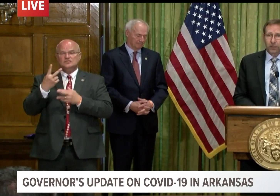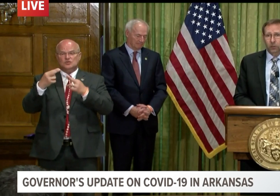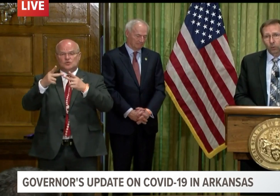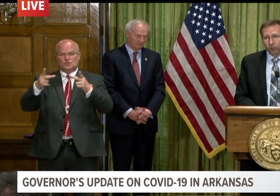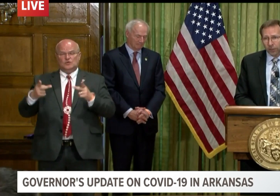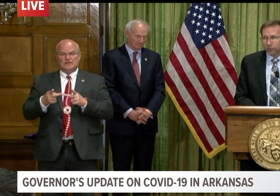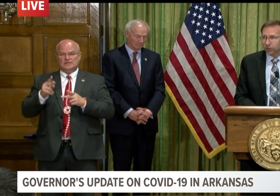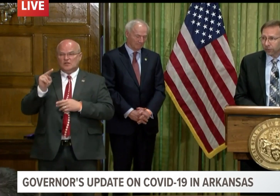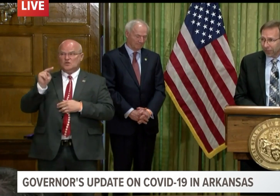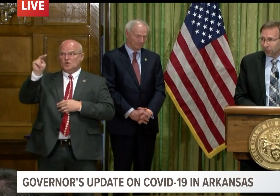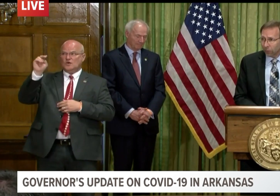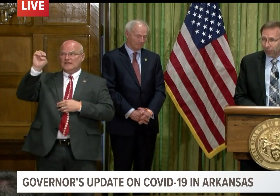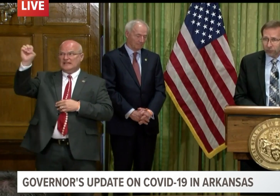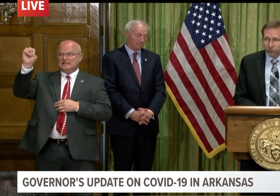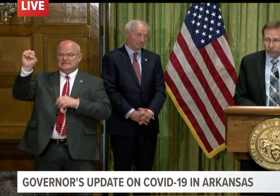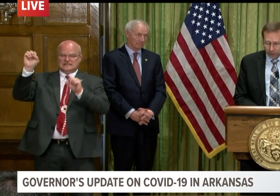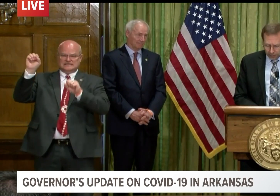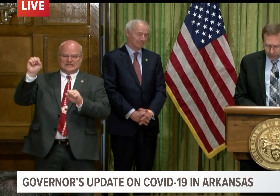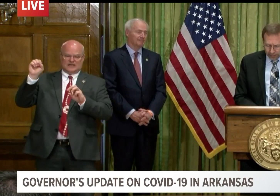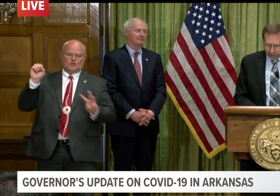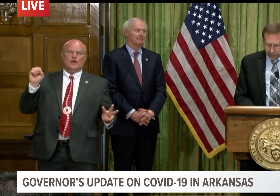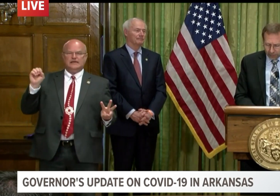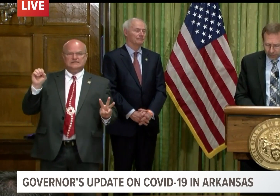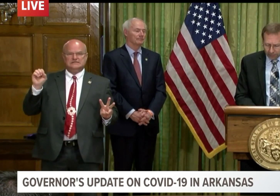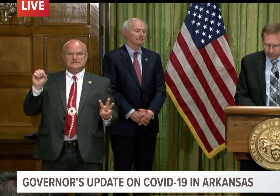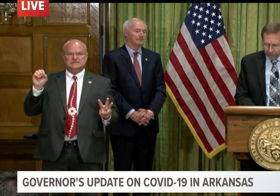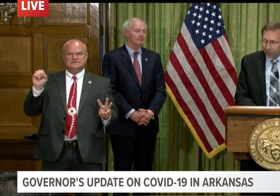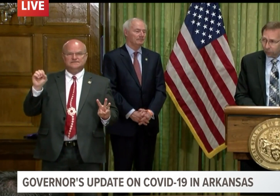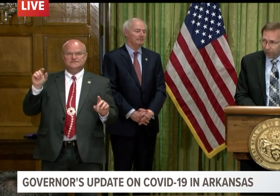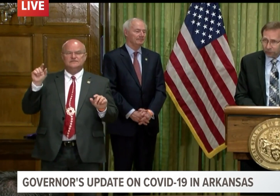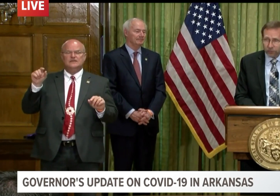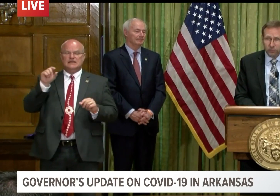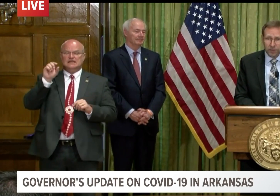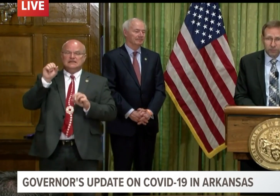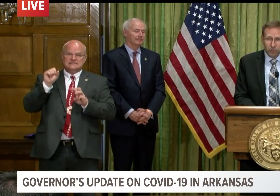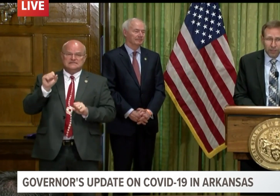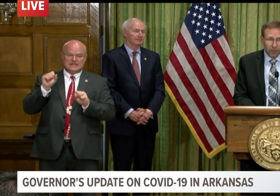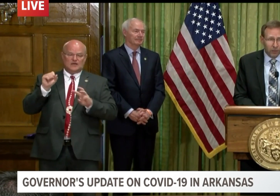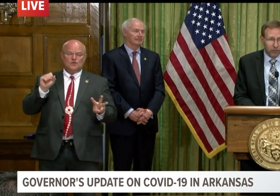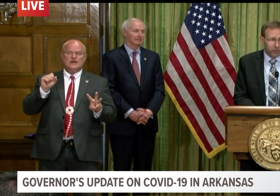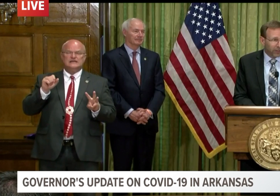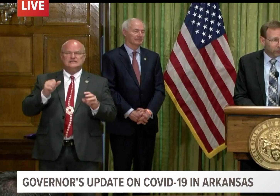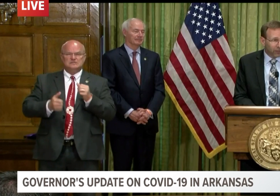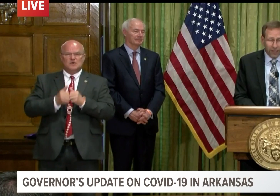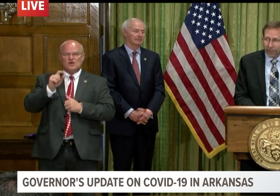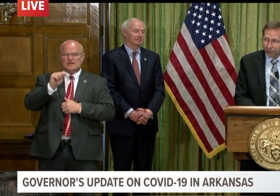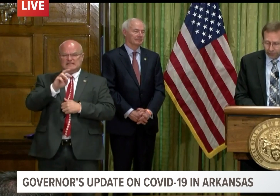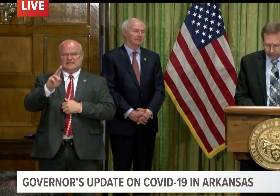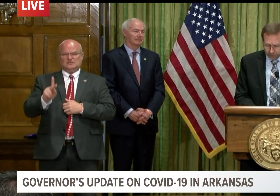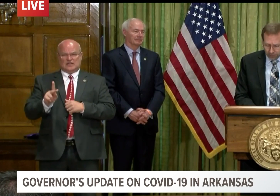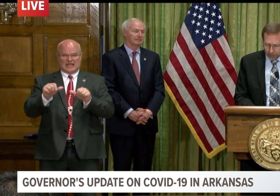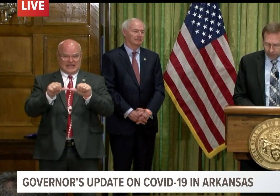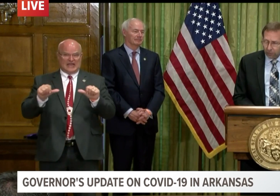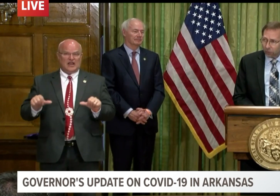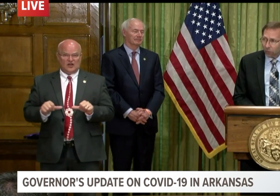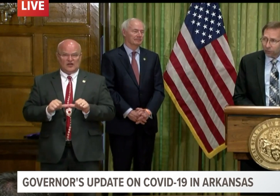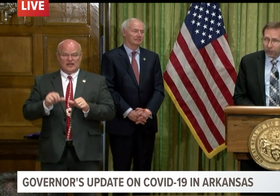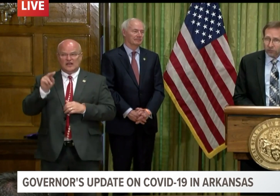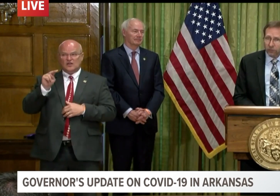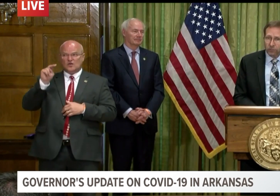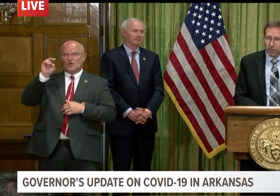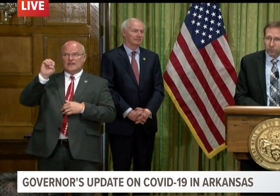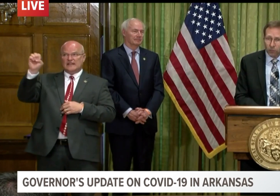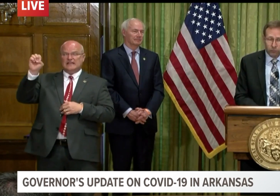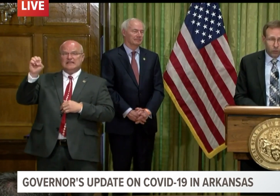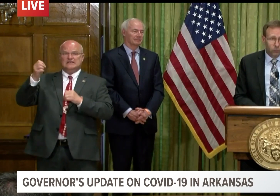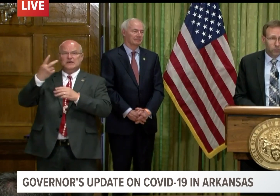regions have been the Northeast and the Southwest. In the Southwest, it's been primarily the Texarkana area. In the